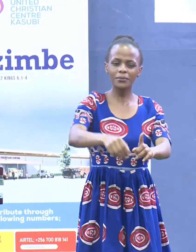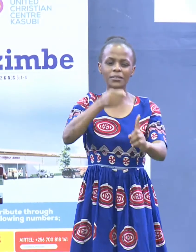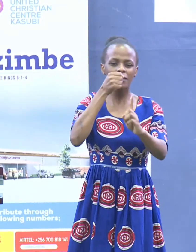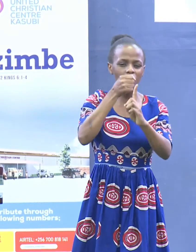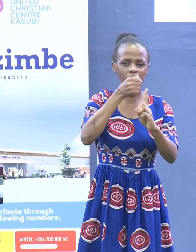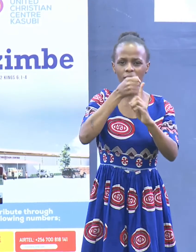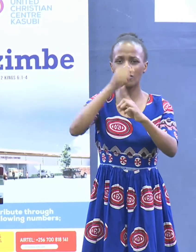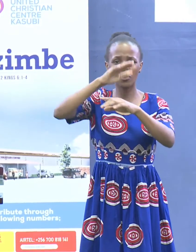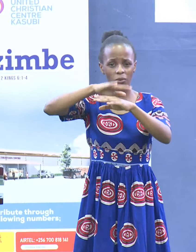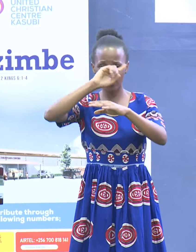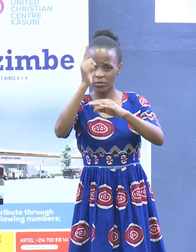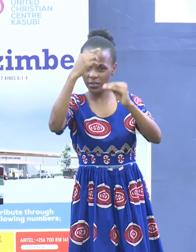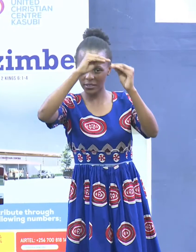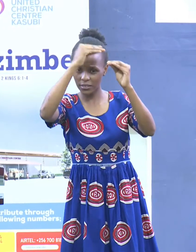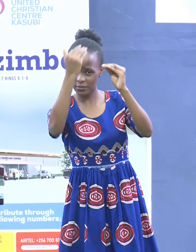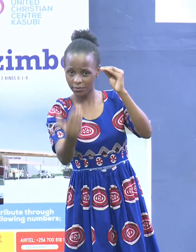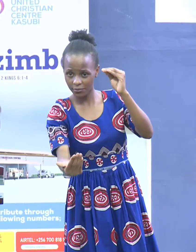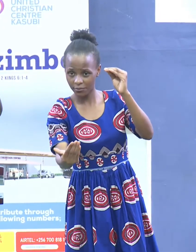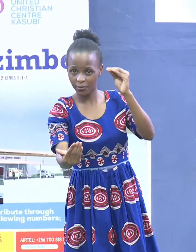That's why the Lord clings so much on the